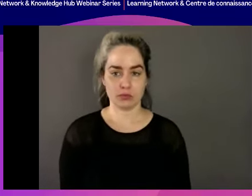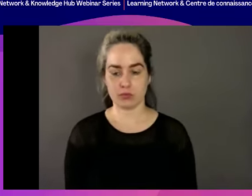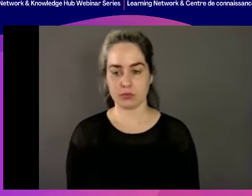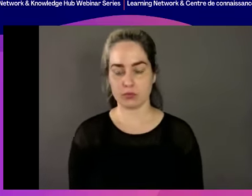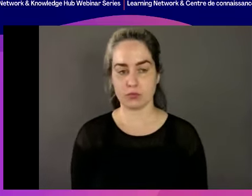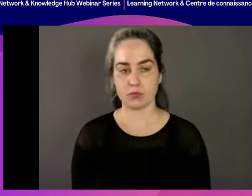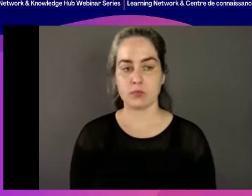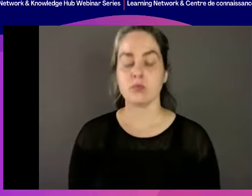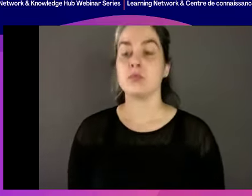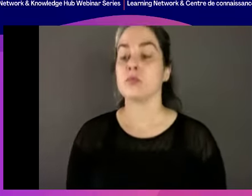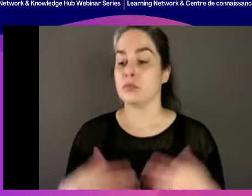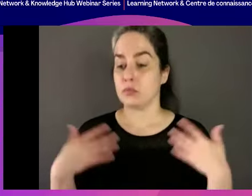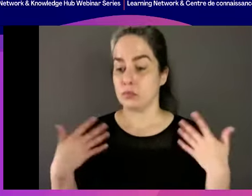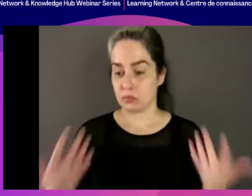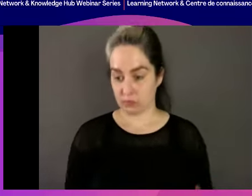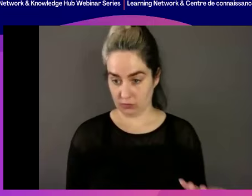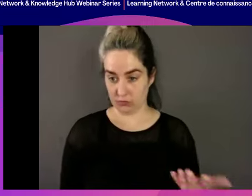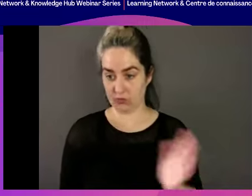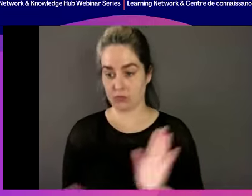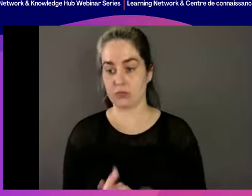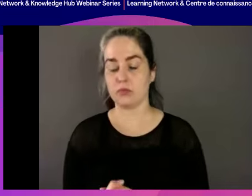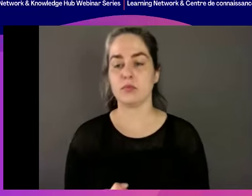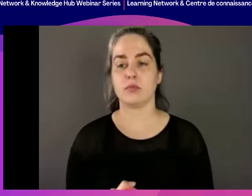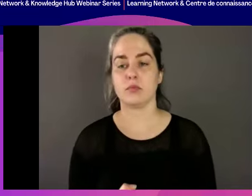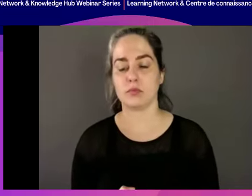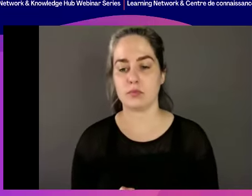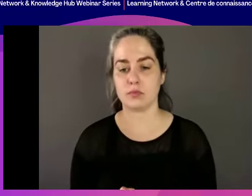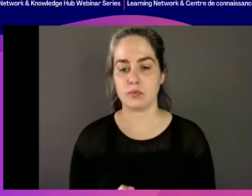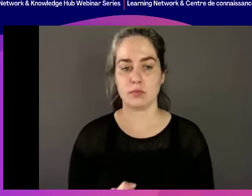So just to say, when we talk to these